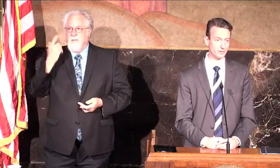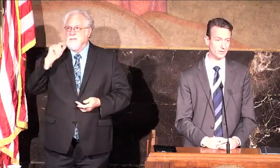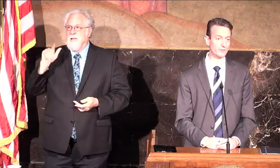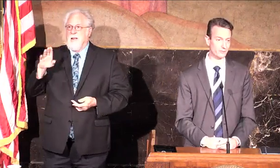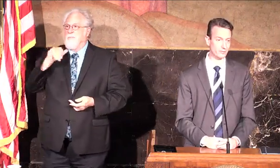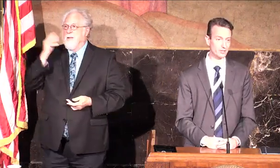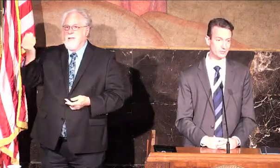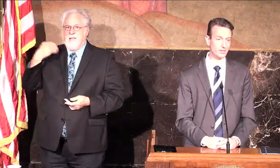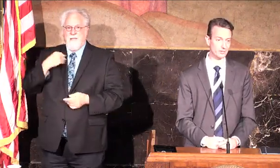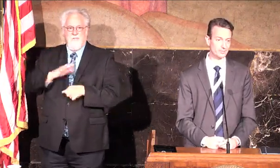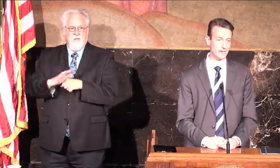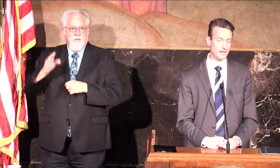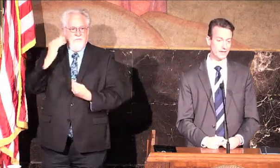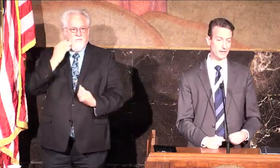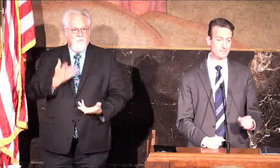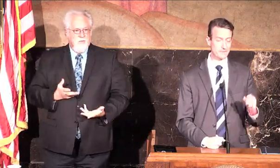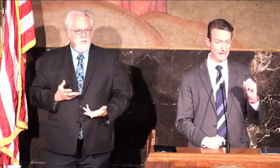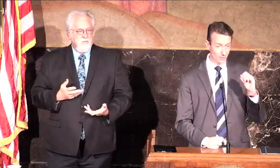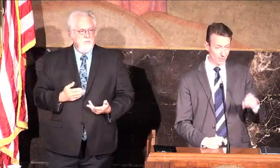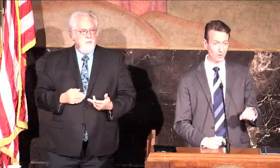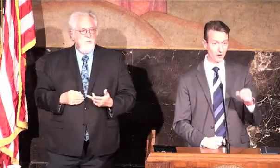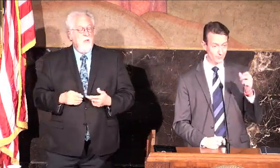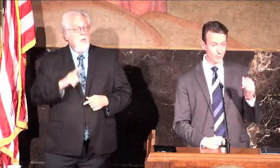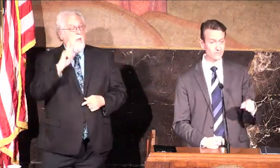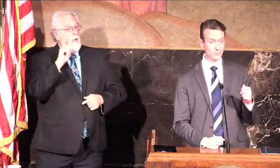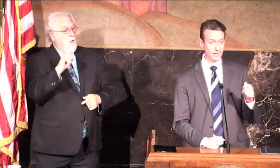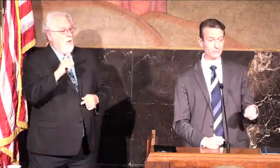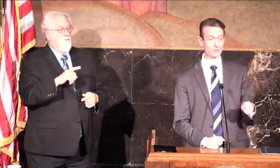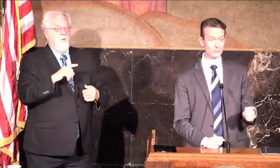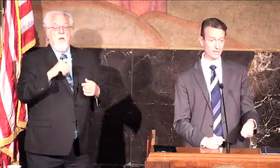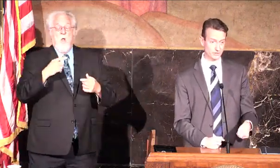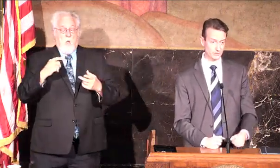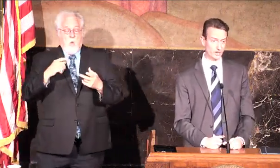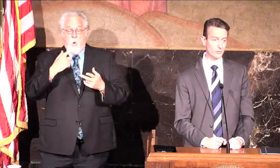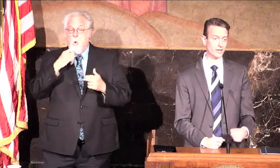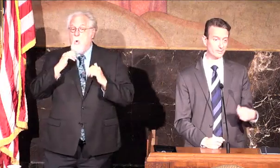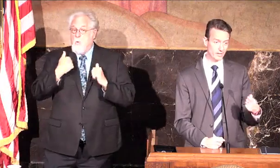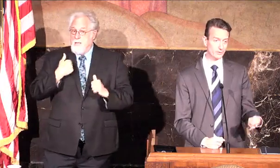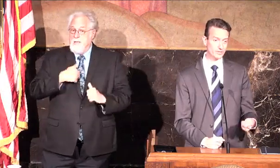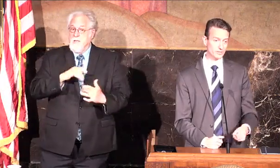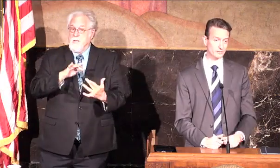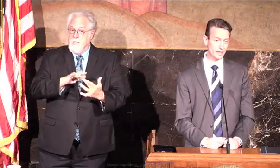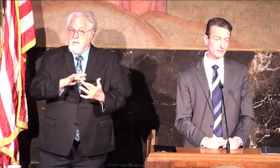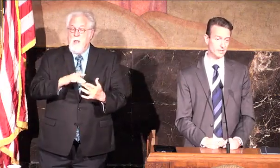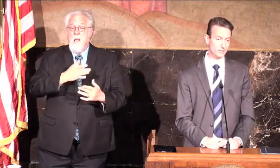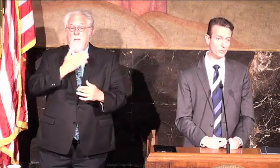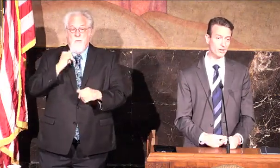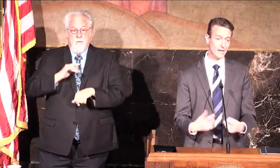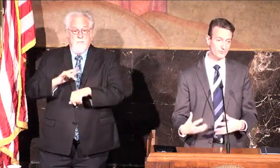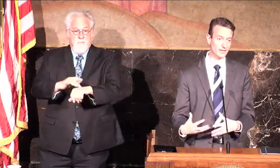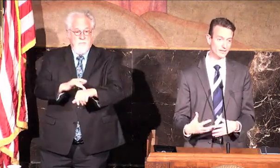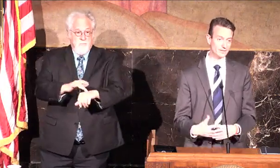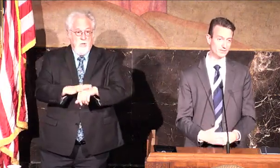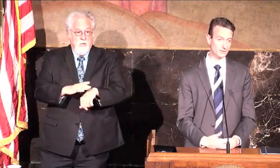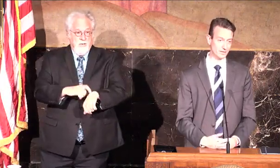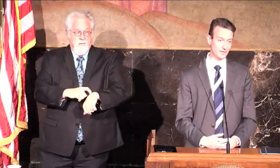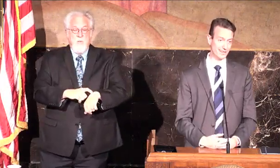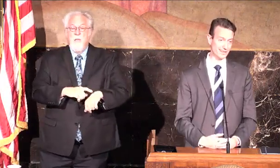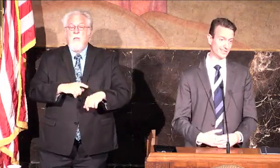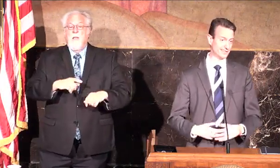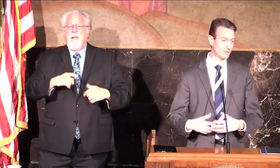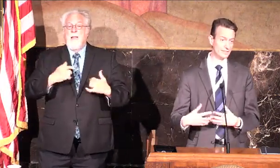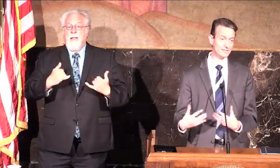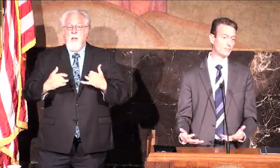us enough information about them. However, of those that we're able to reach, we're getting better at reaching them timely. What we're now finding that's